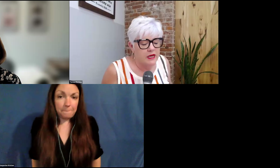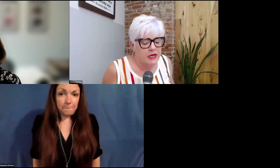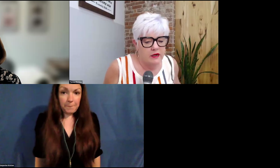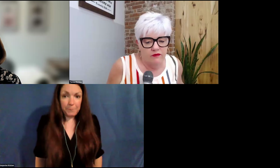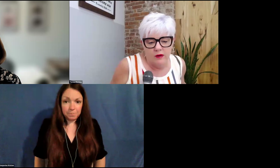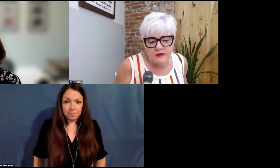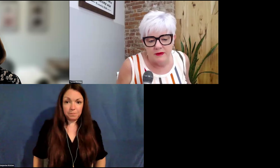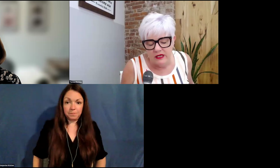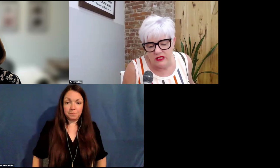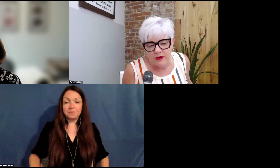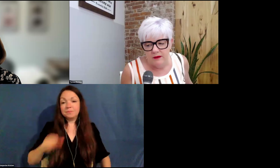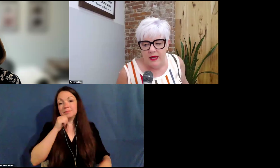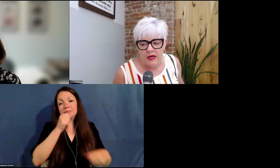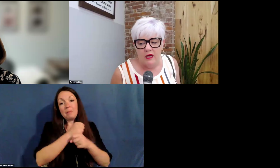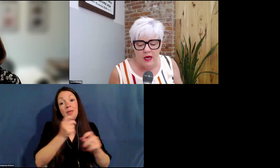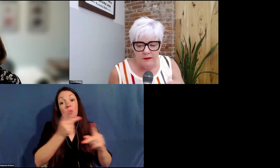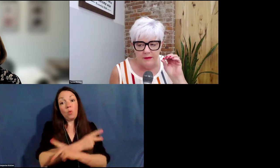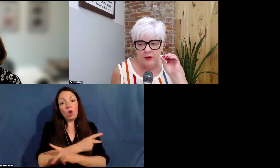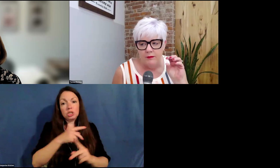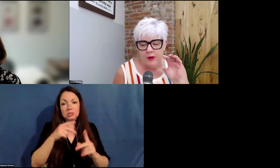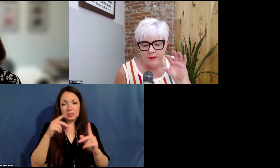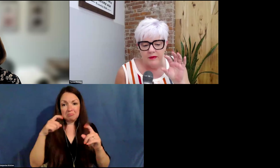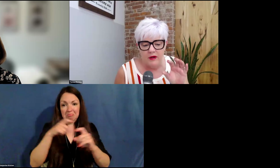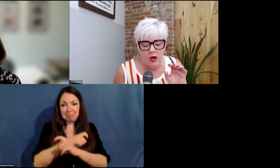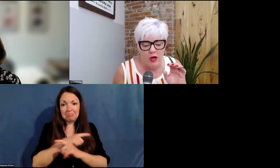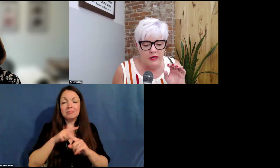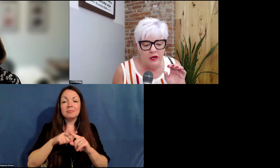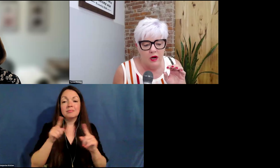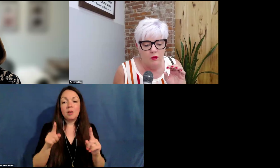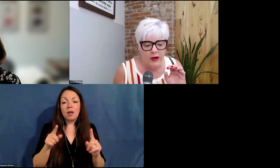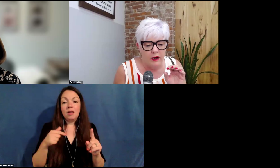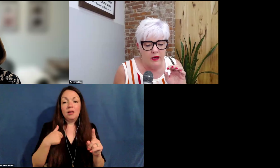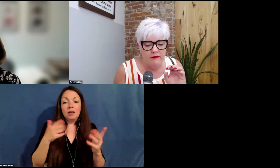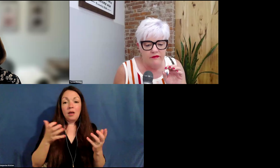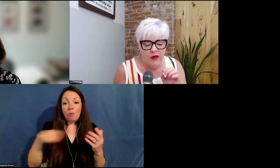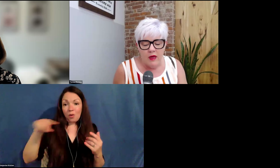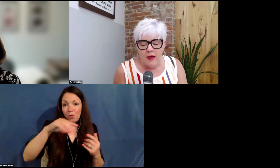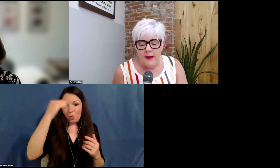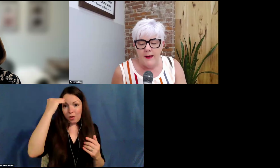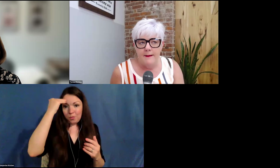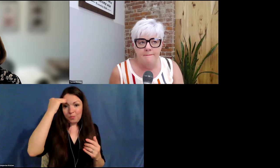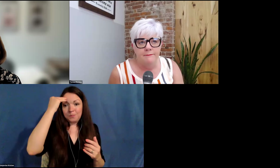open a can of worms, but I just want to make a lot of people probably that are on here aware of,